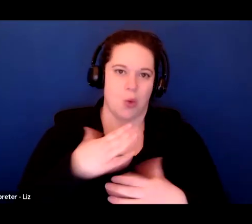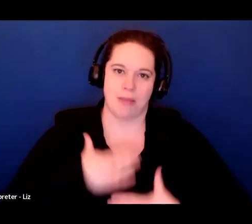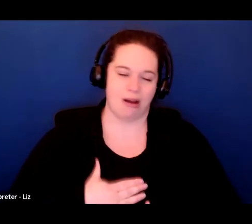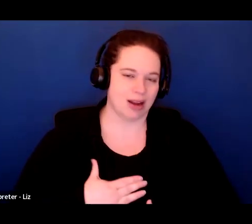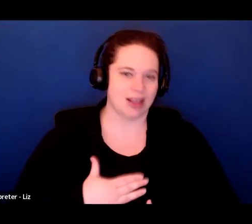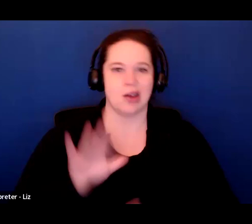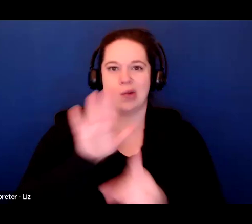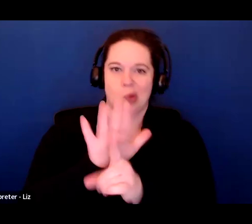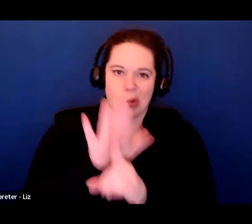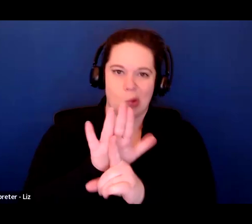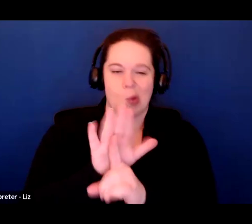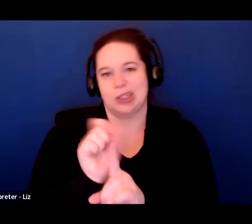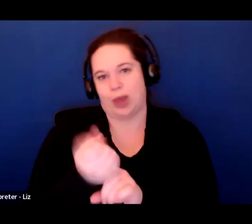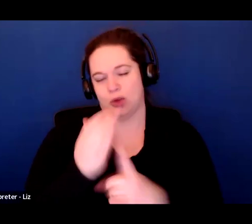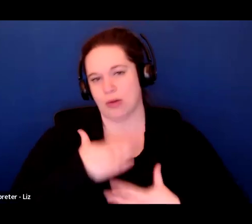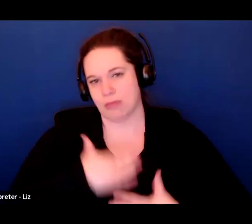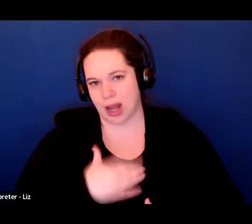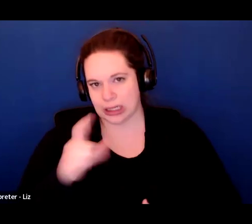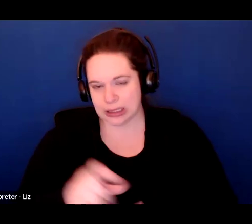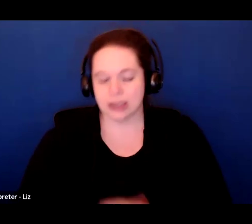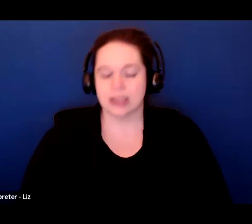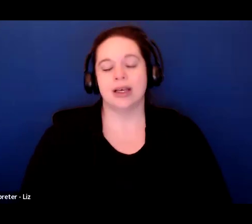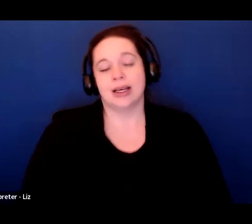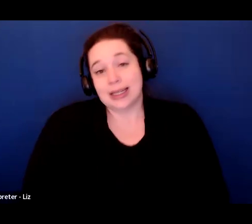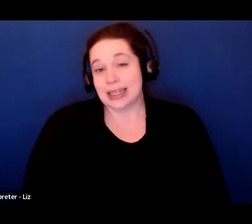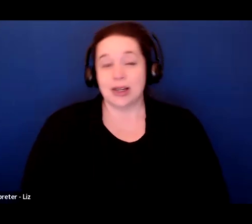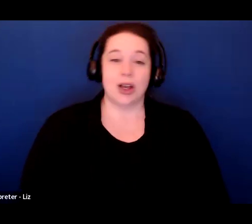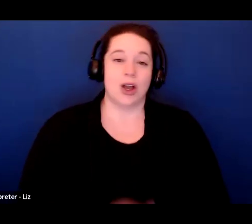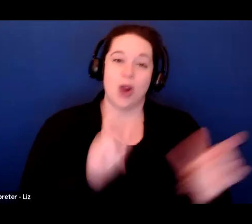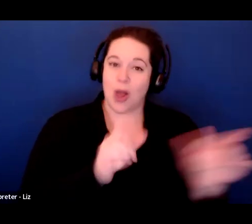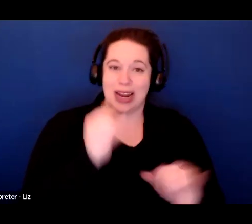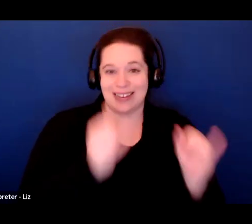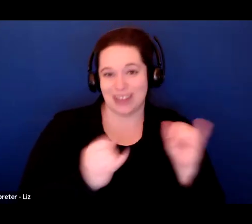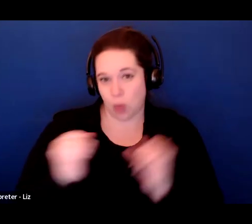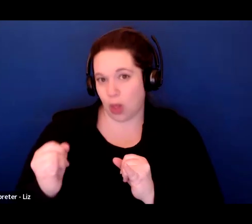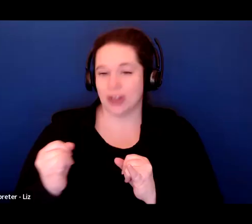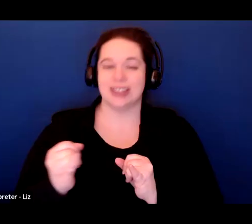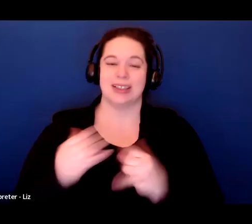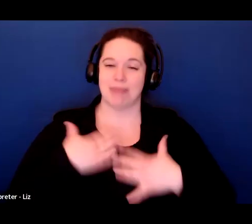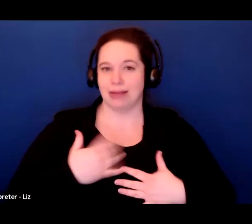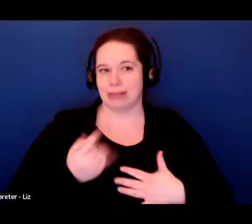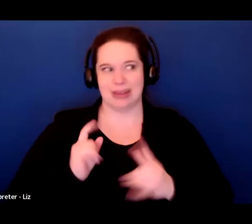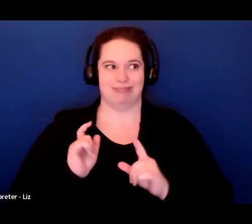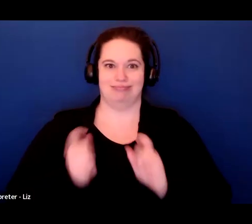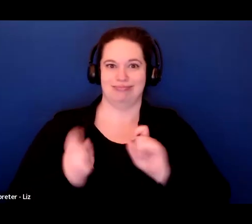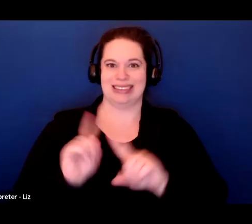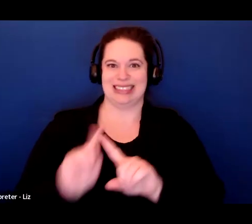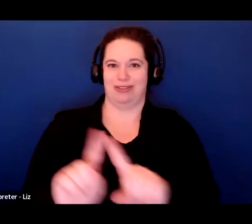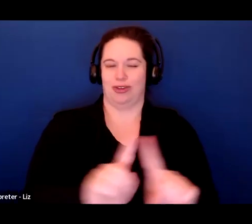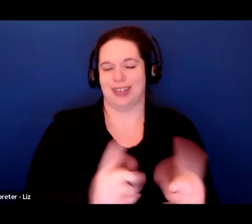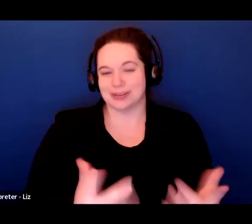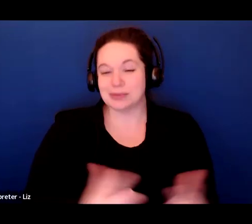for your particular body needs because we're all individuals, we all operate a little bit differently.